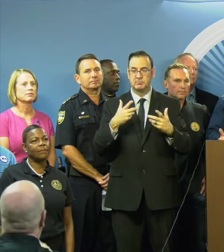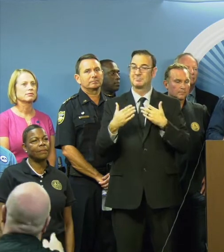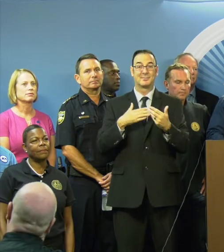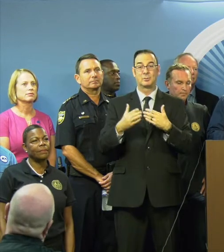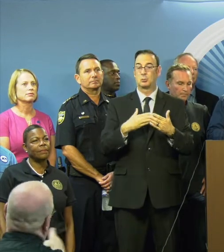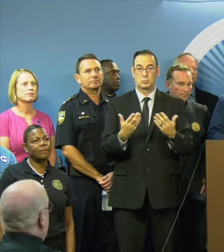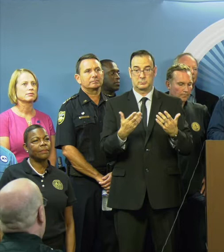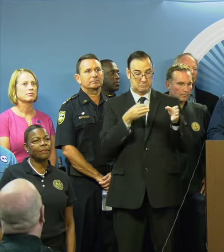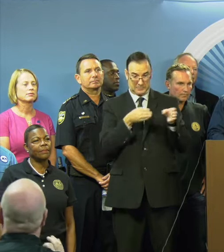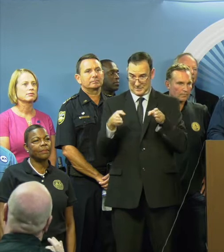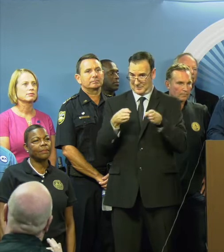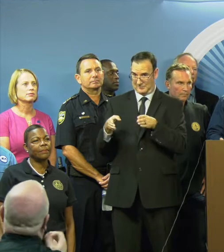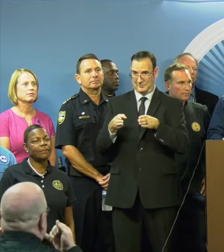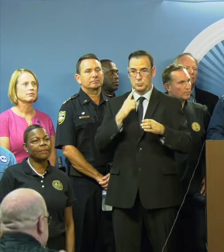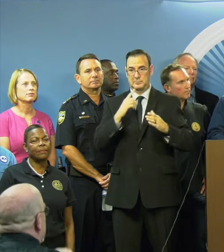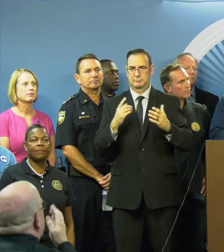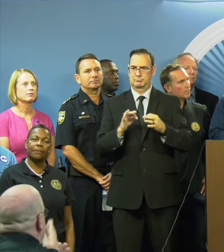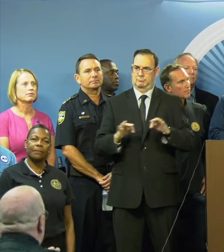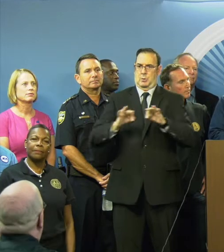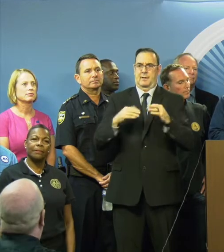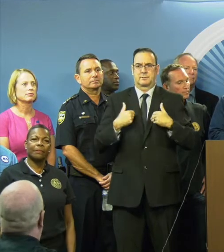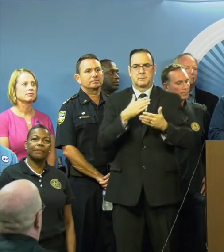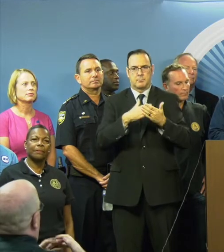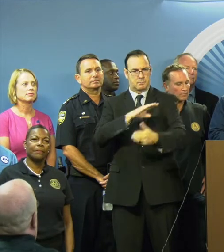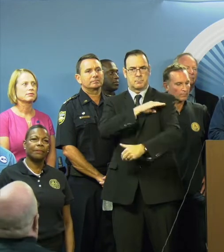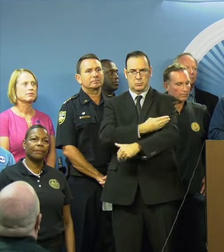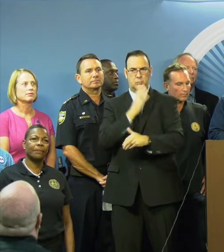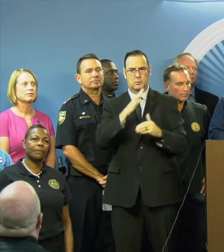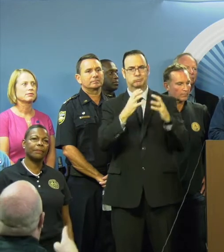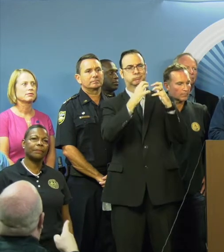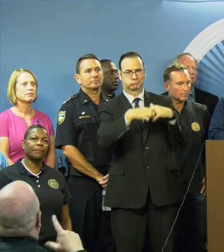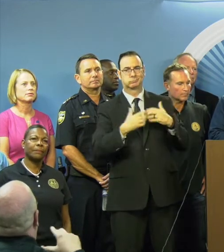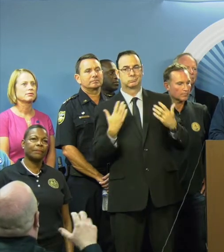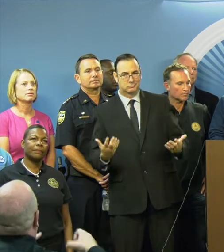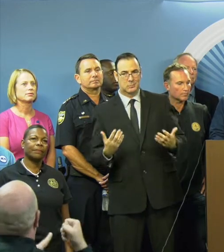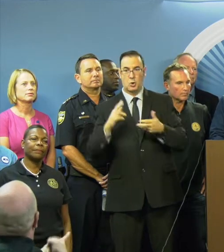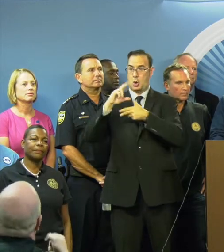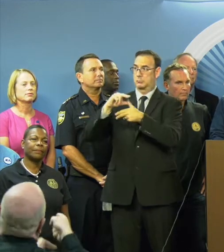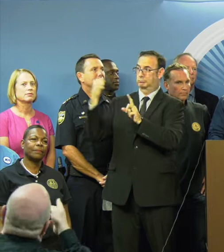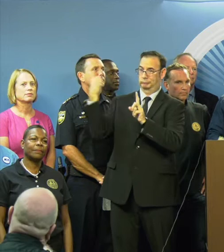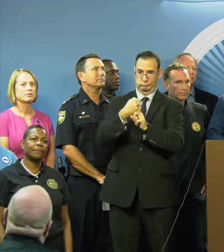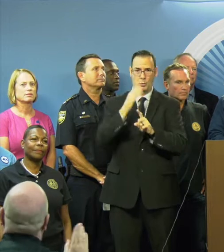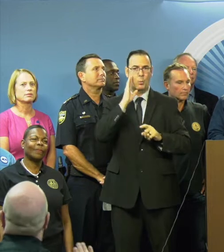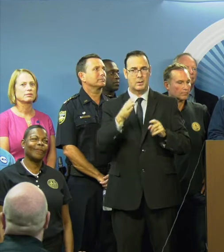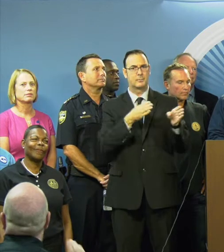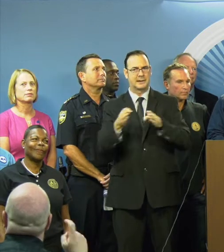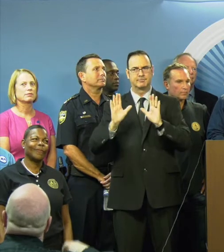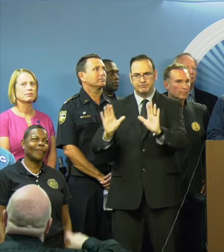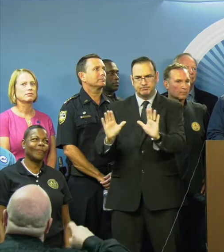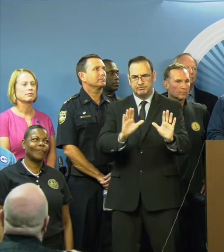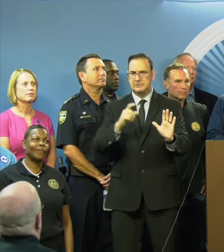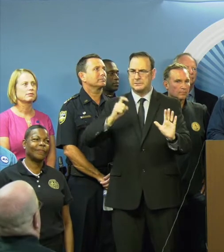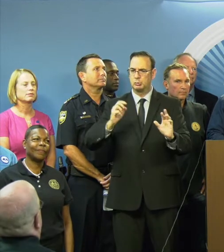be expected, there's still going to be a loss of power if you get impacted by a storm of this magnitude. So take precautions of that. Be